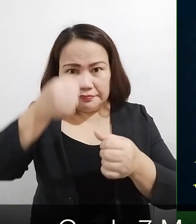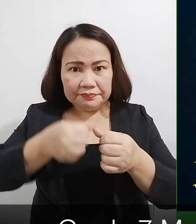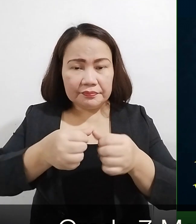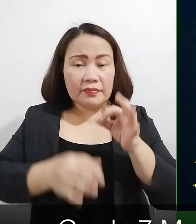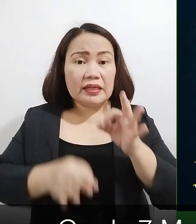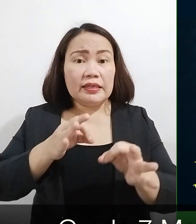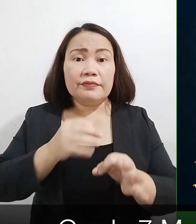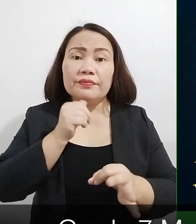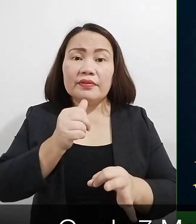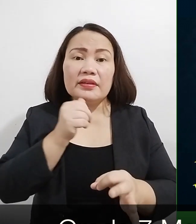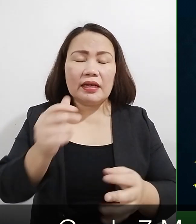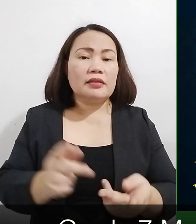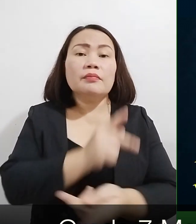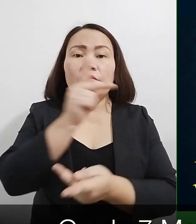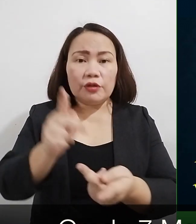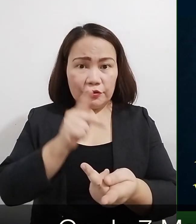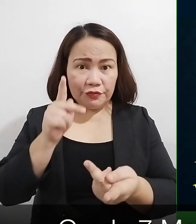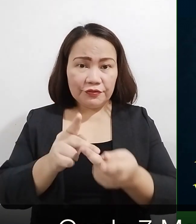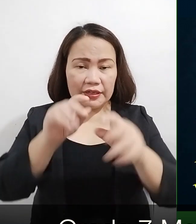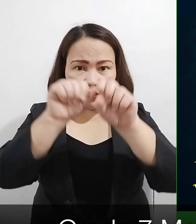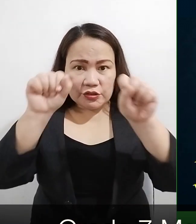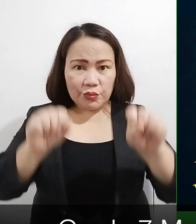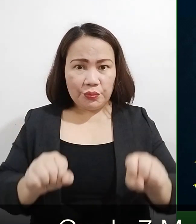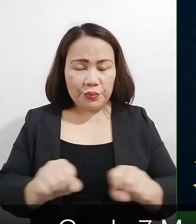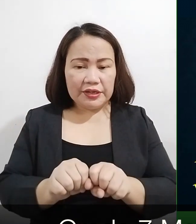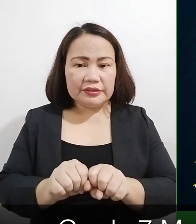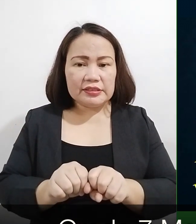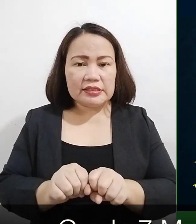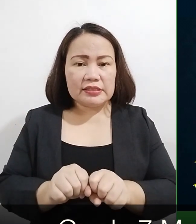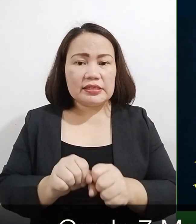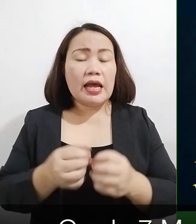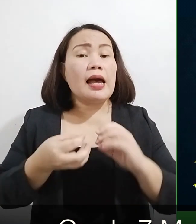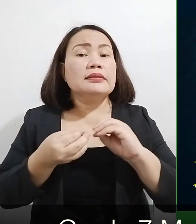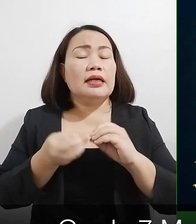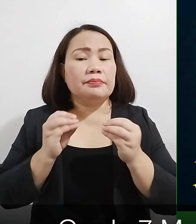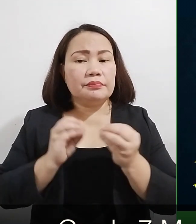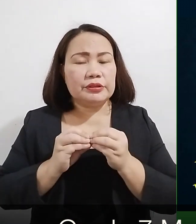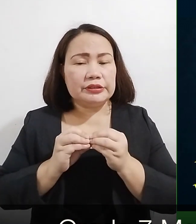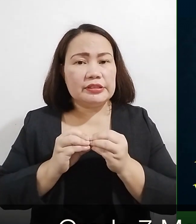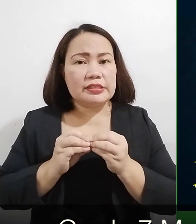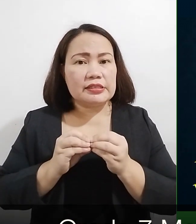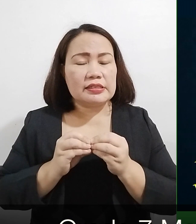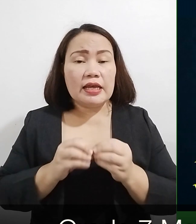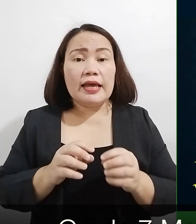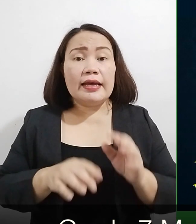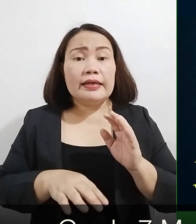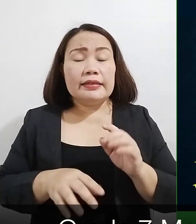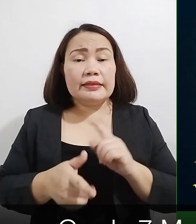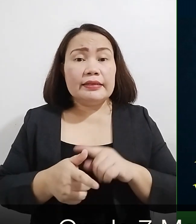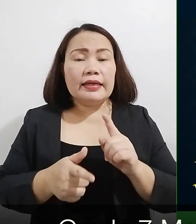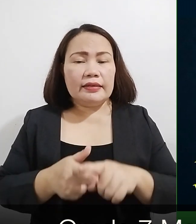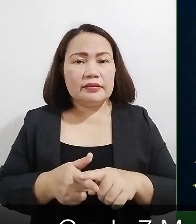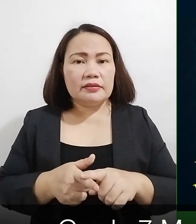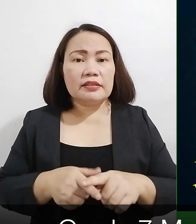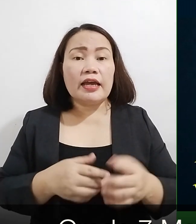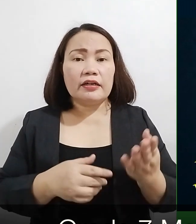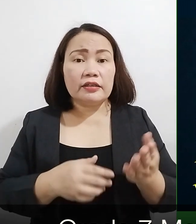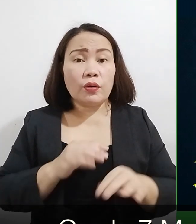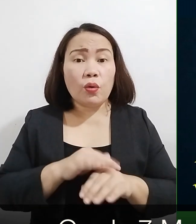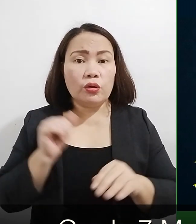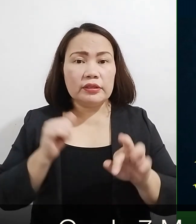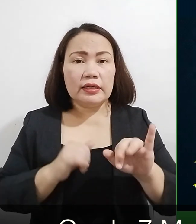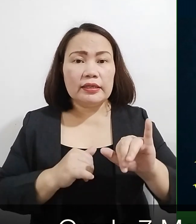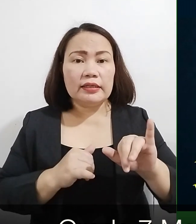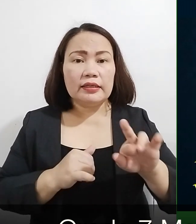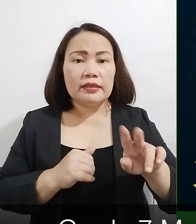ay hindi perfect squares, hindi perfect square numbers, then those are considered